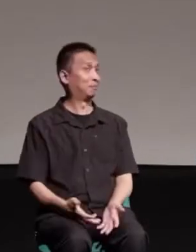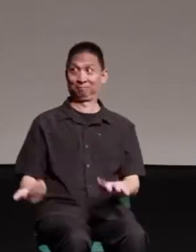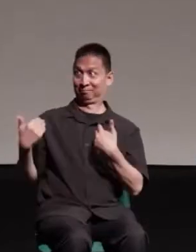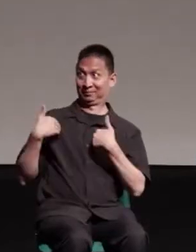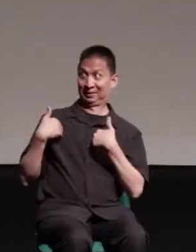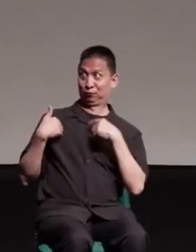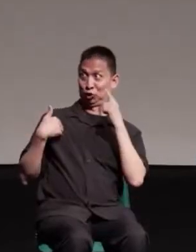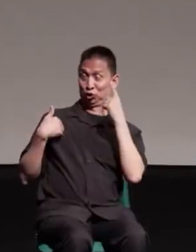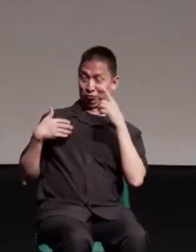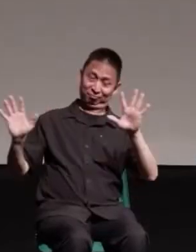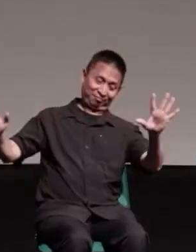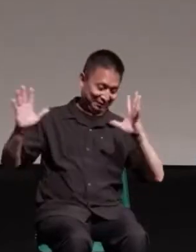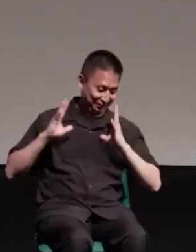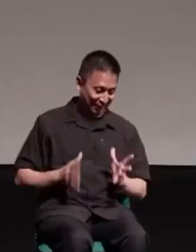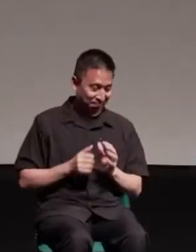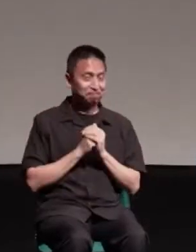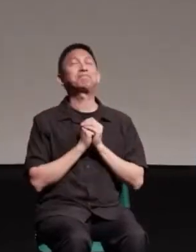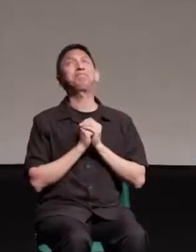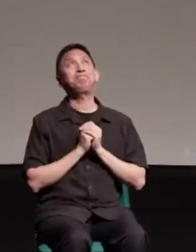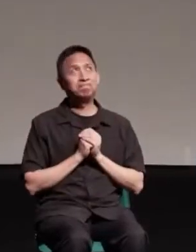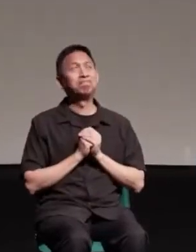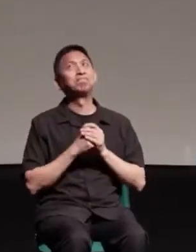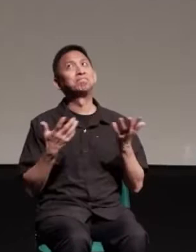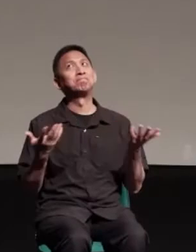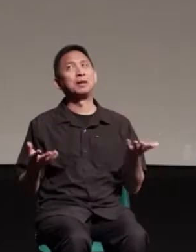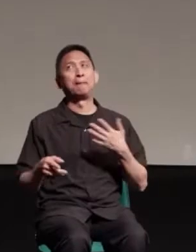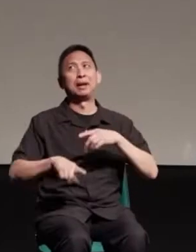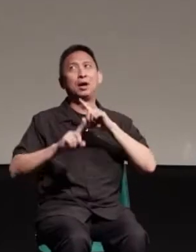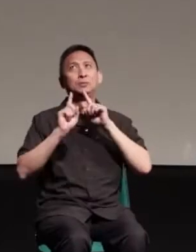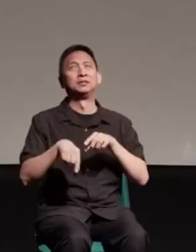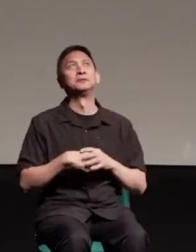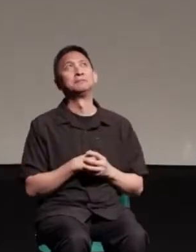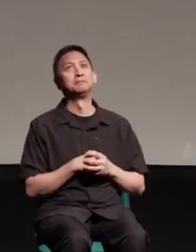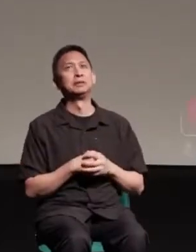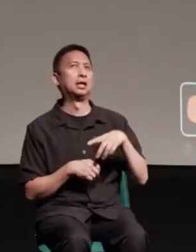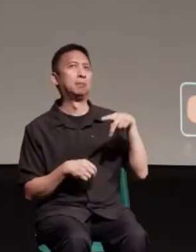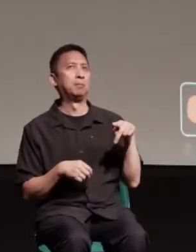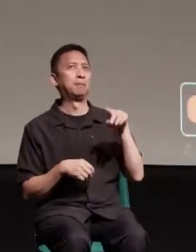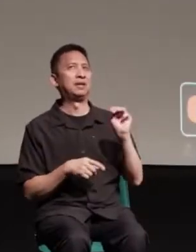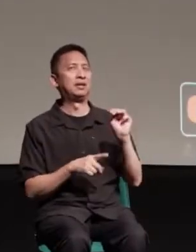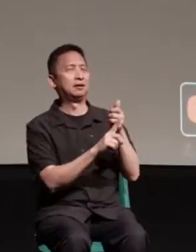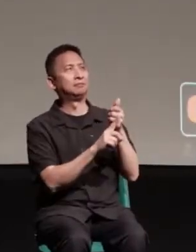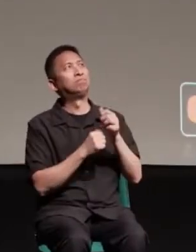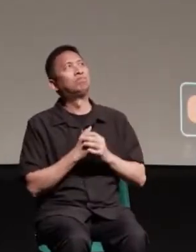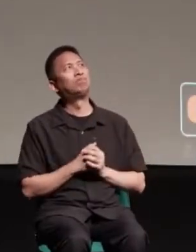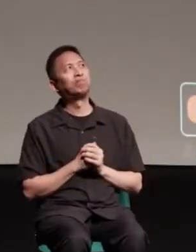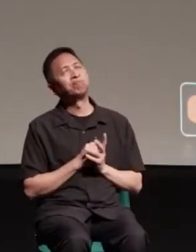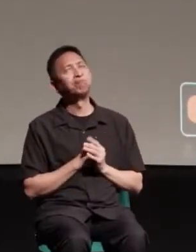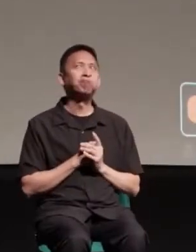Okay, I guess I'll start. I think public media is